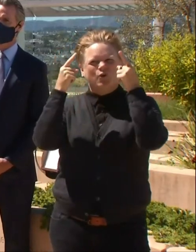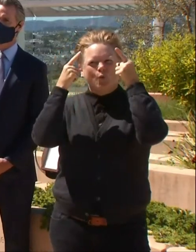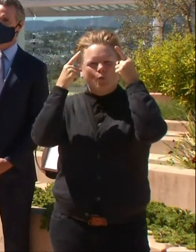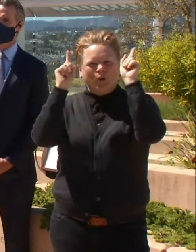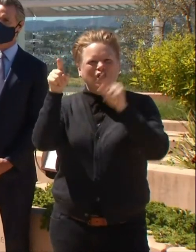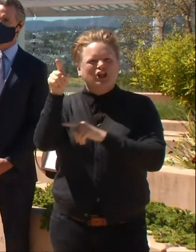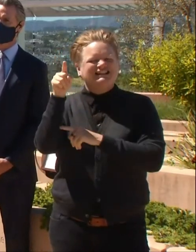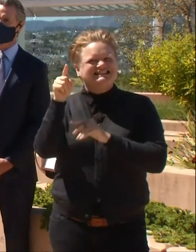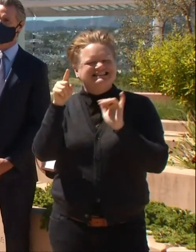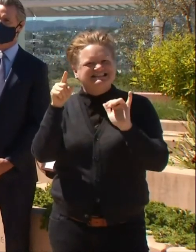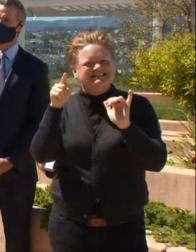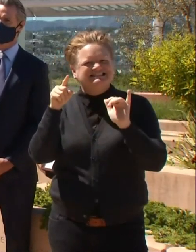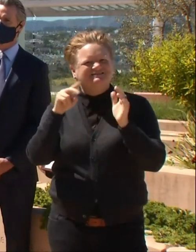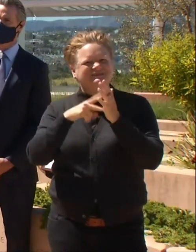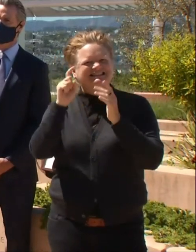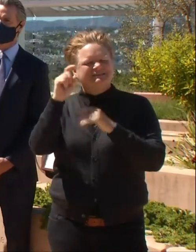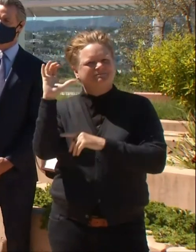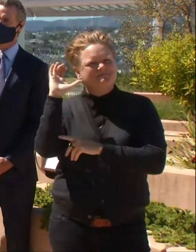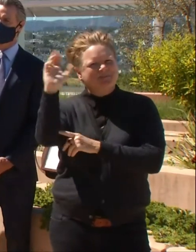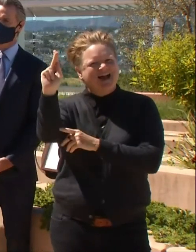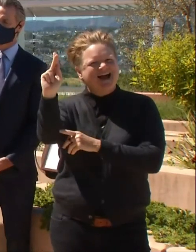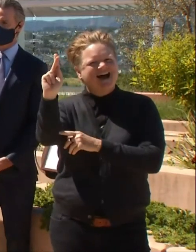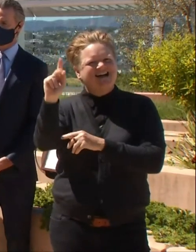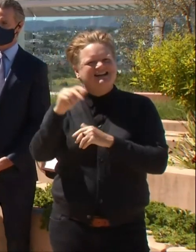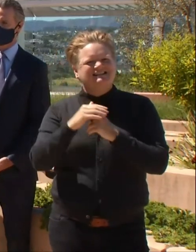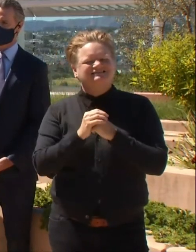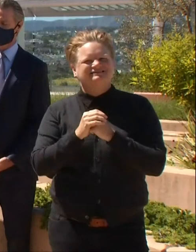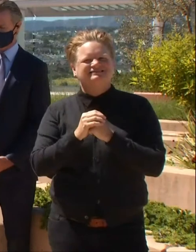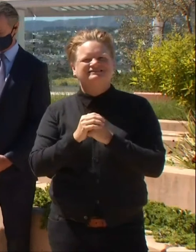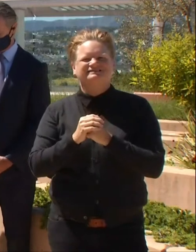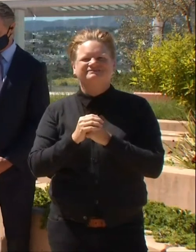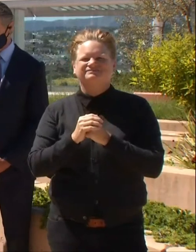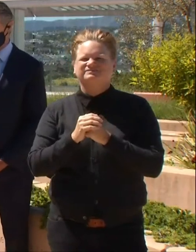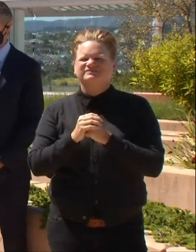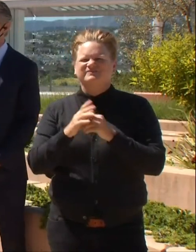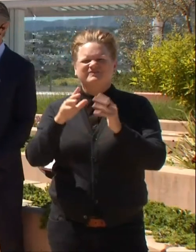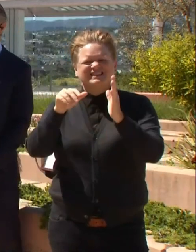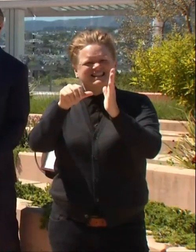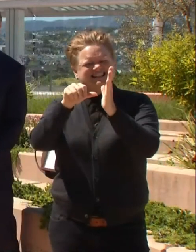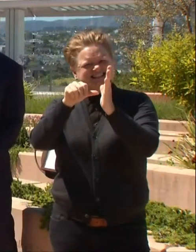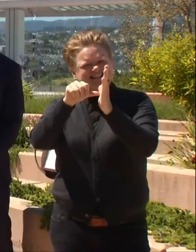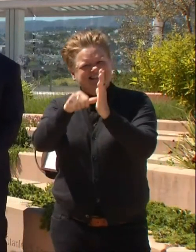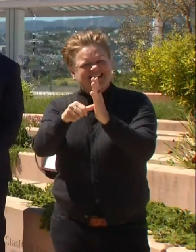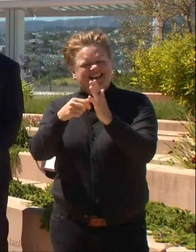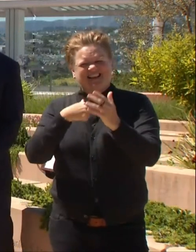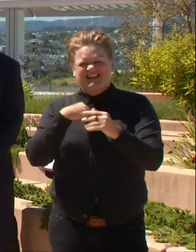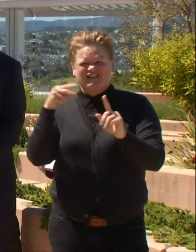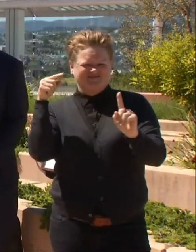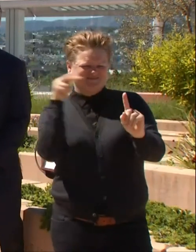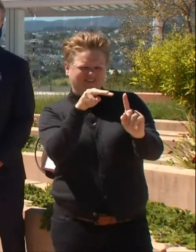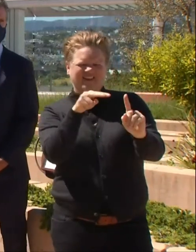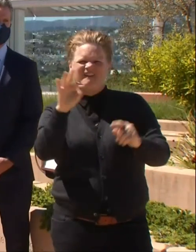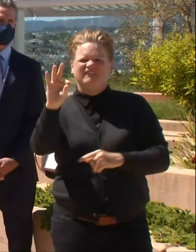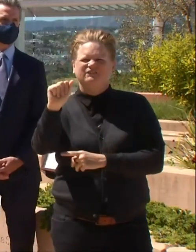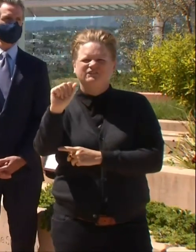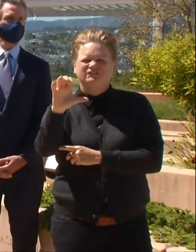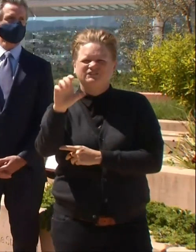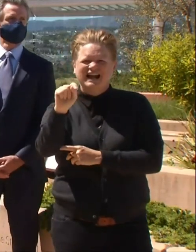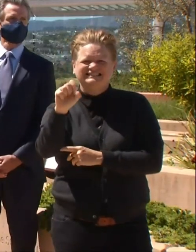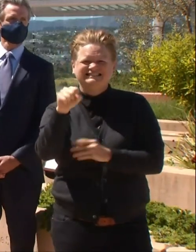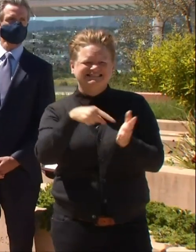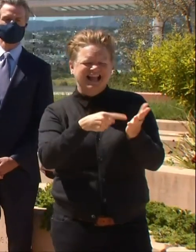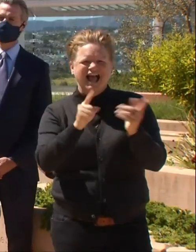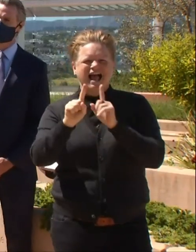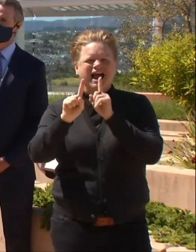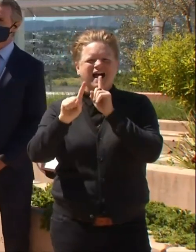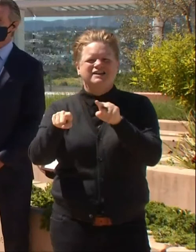The judge references in his opinion the importance of facts matter. But when it comes to actually looking at the facts, this